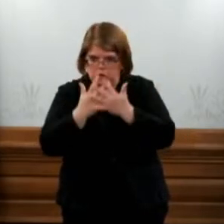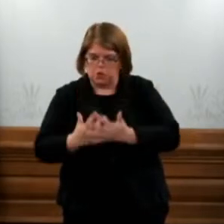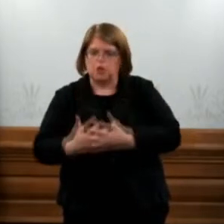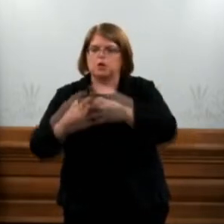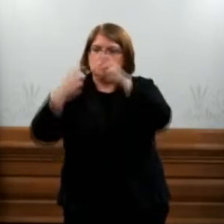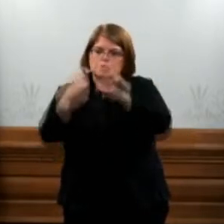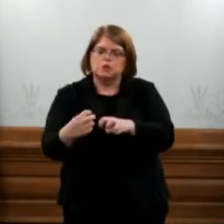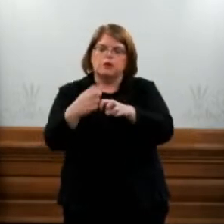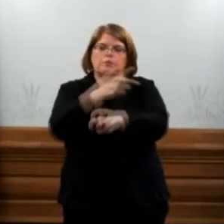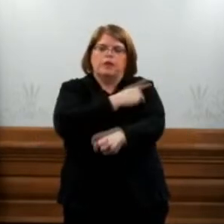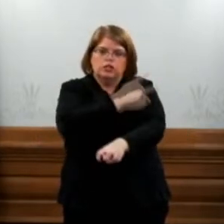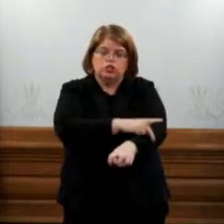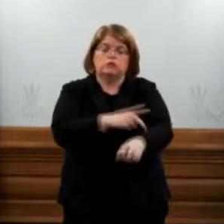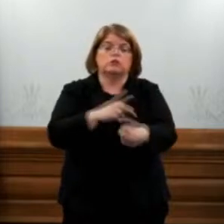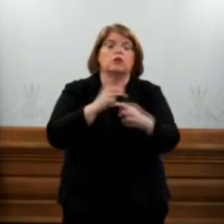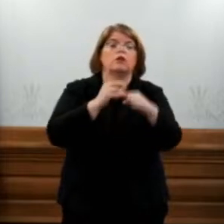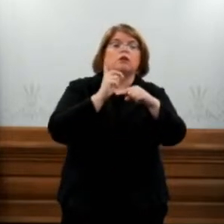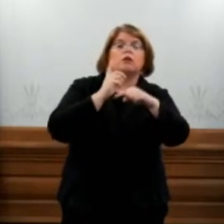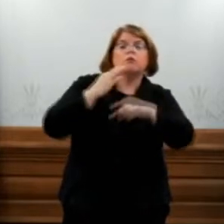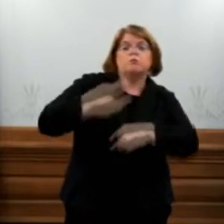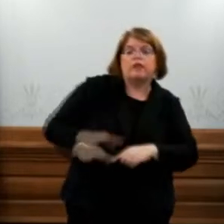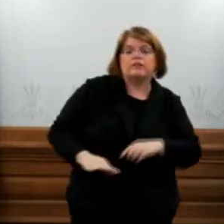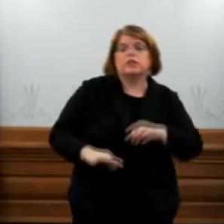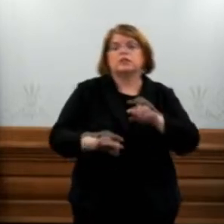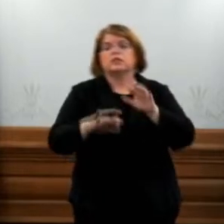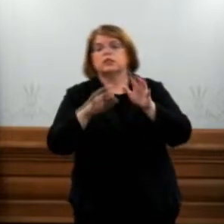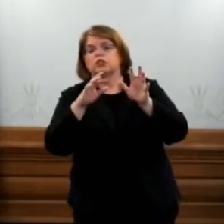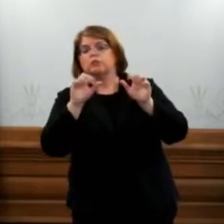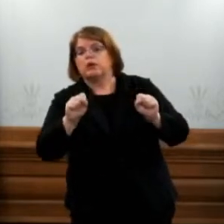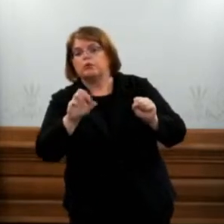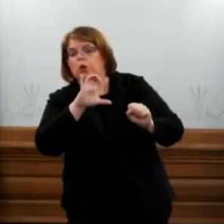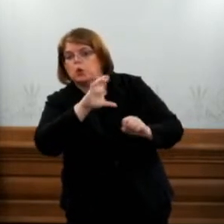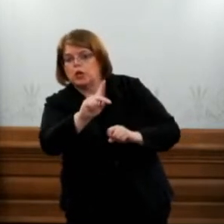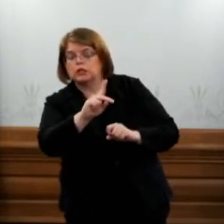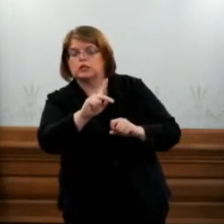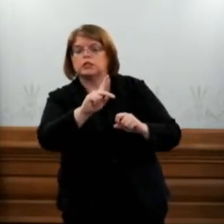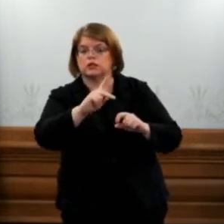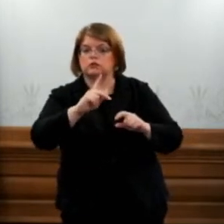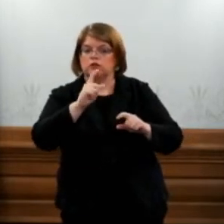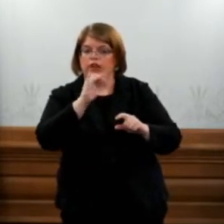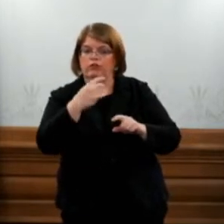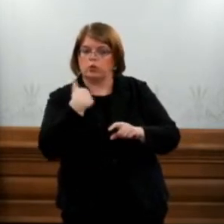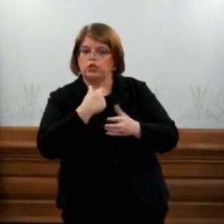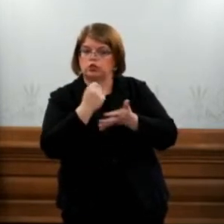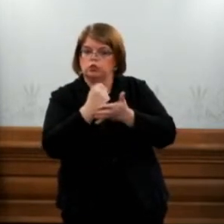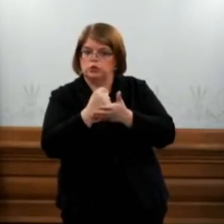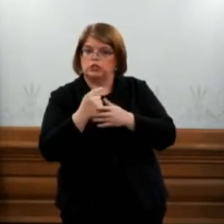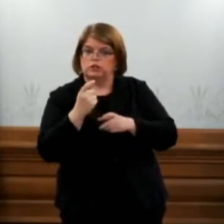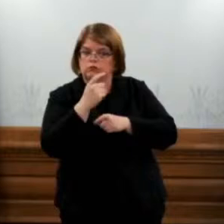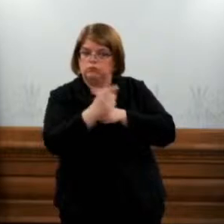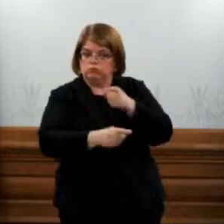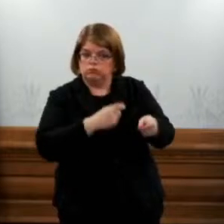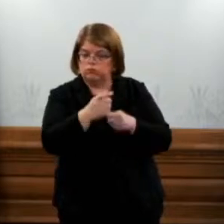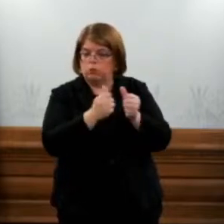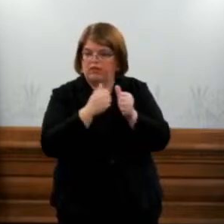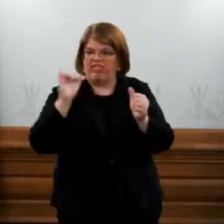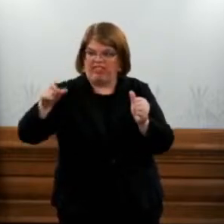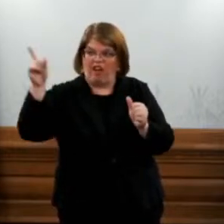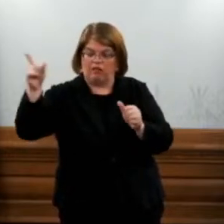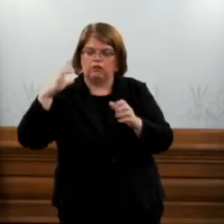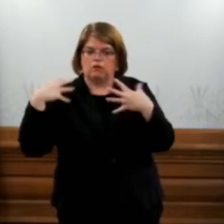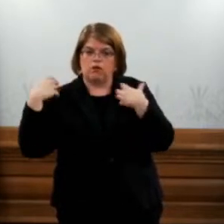all the benefits and risks of getting convalescent plasma. They were able to consent at least 70 unique patients, so we were able to